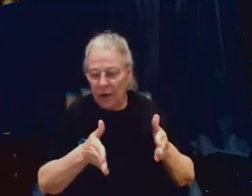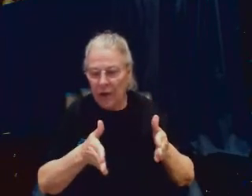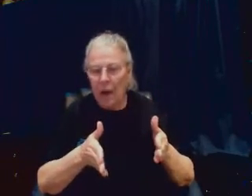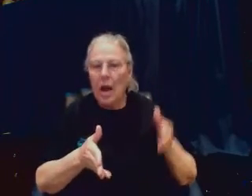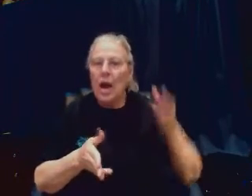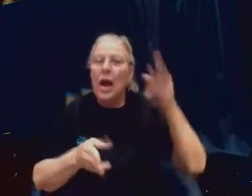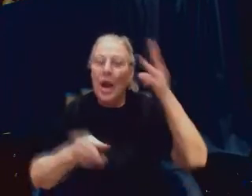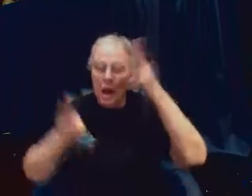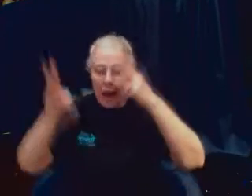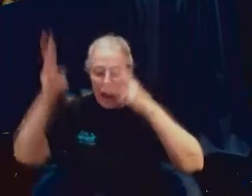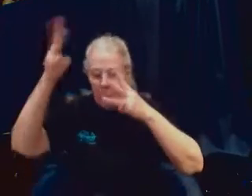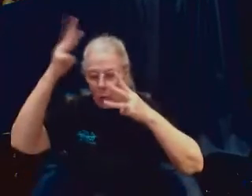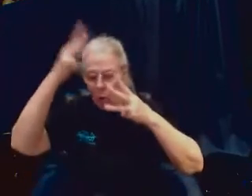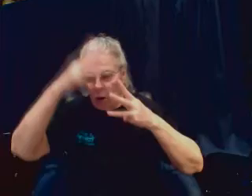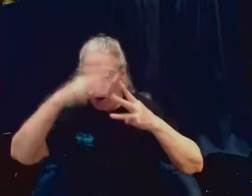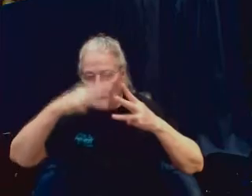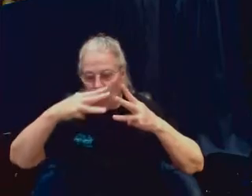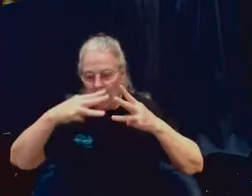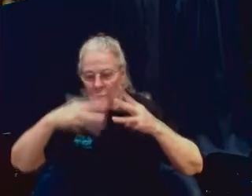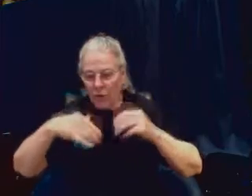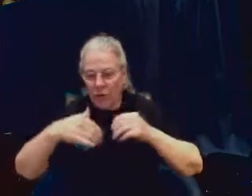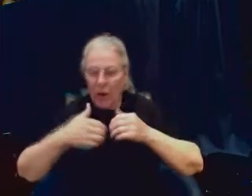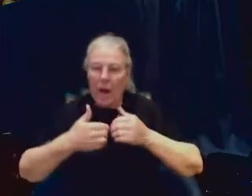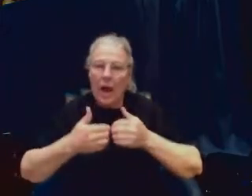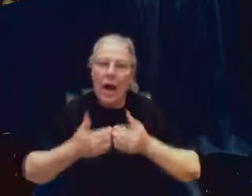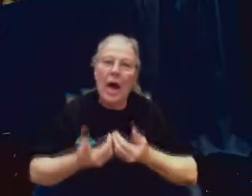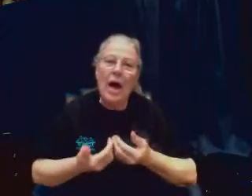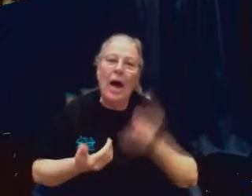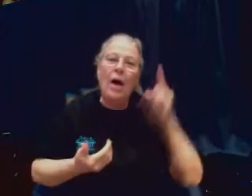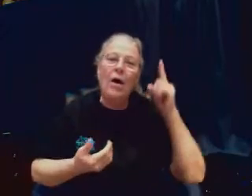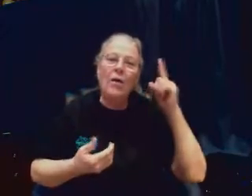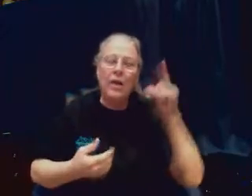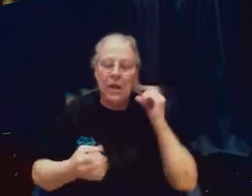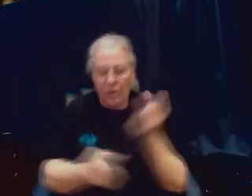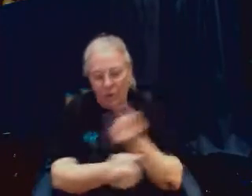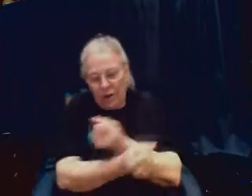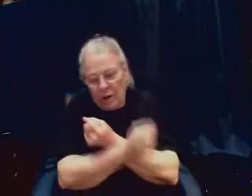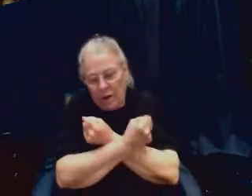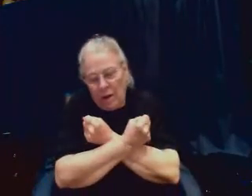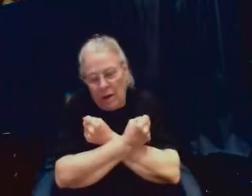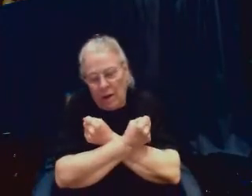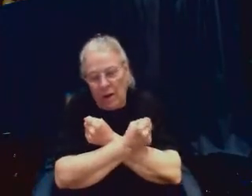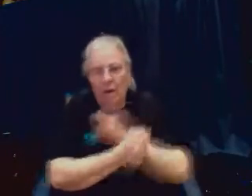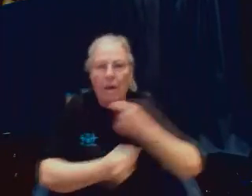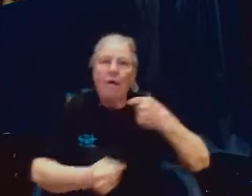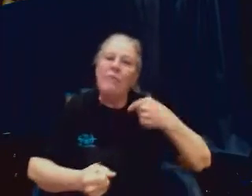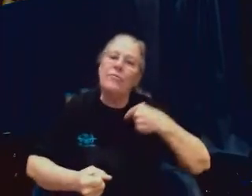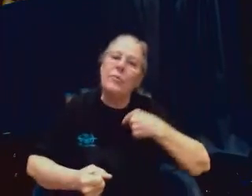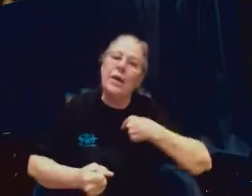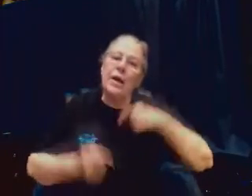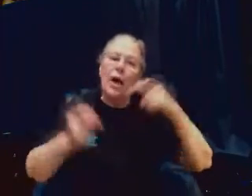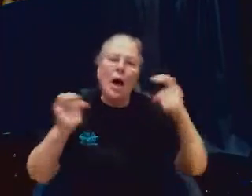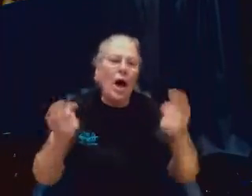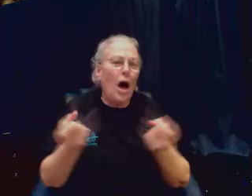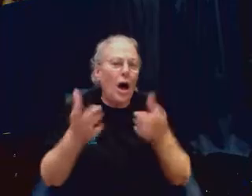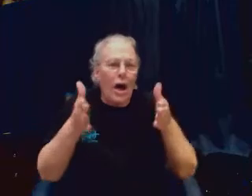Nazarene, and wonder how he could love me,